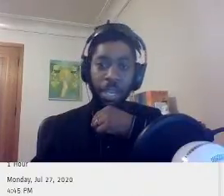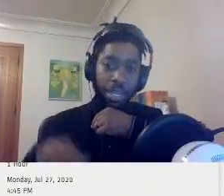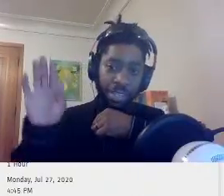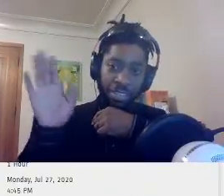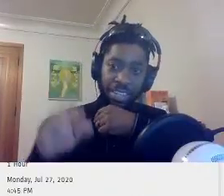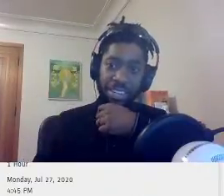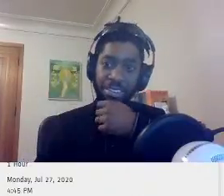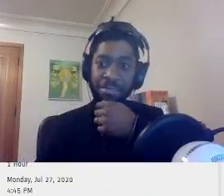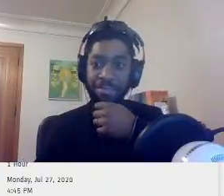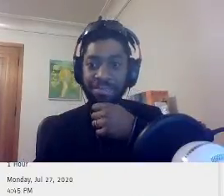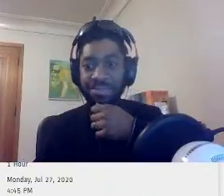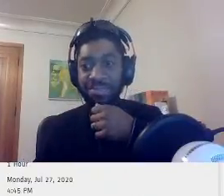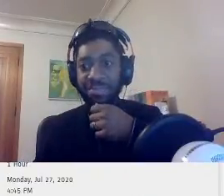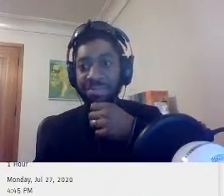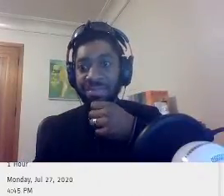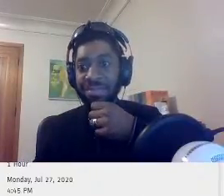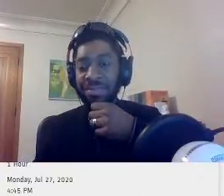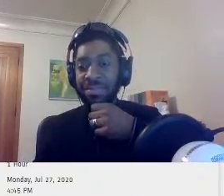Heidi, good to see you there.